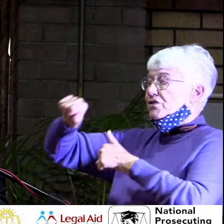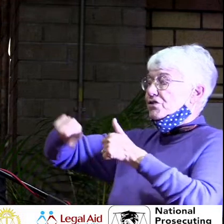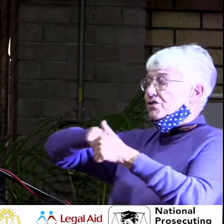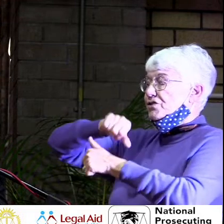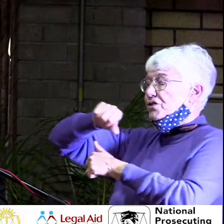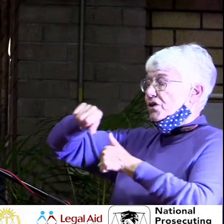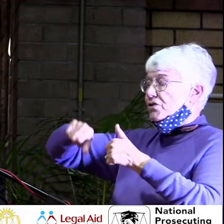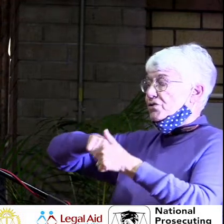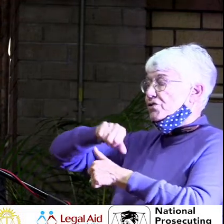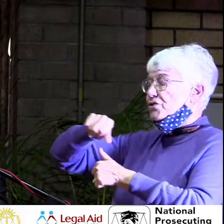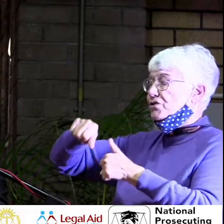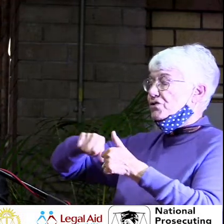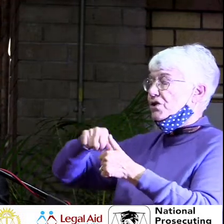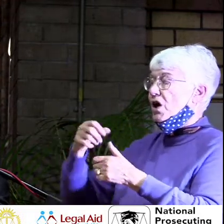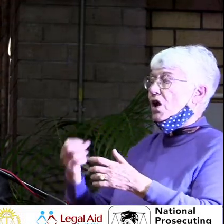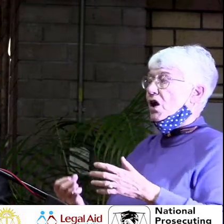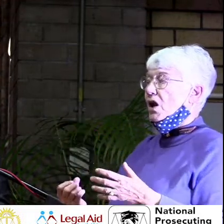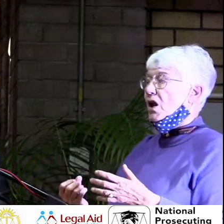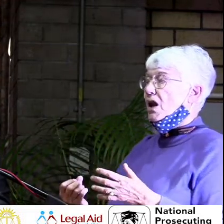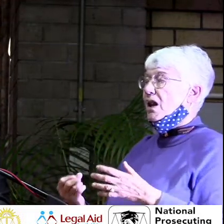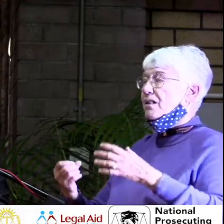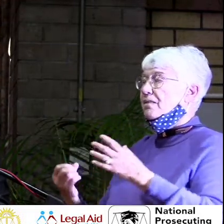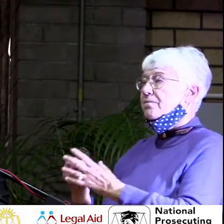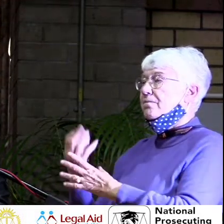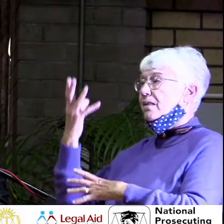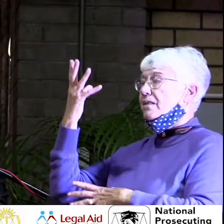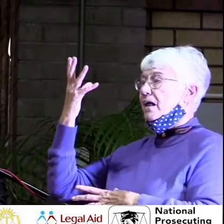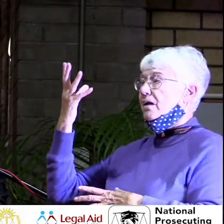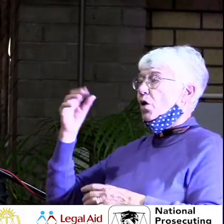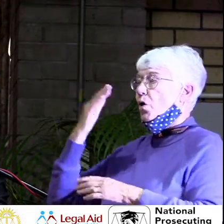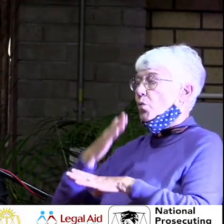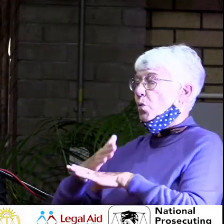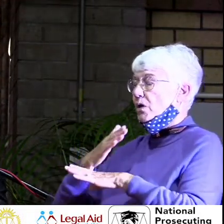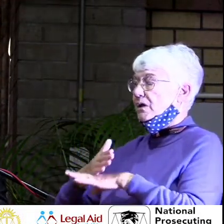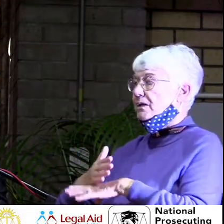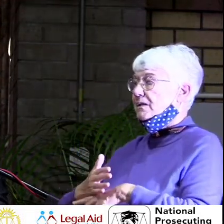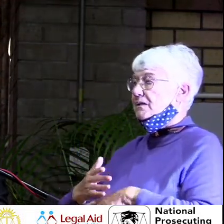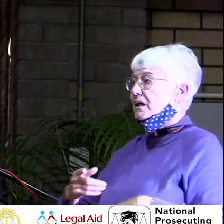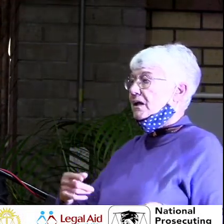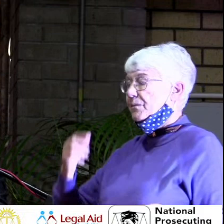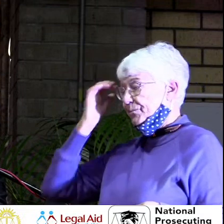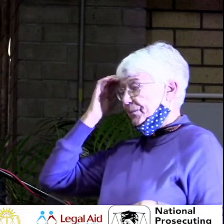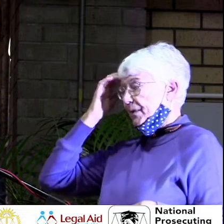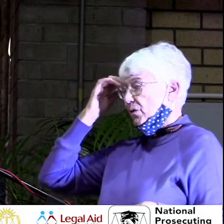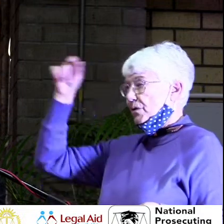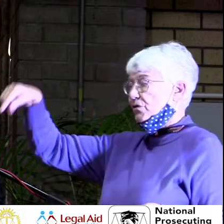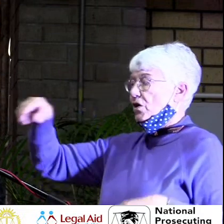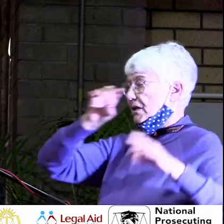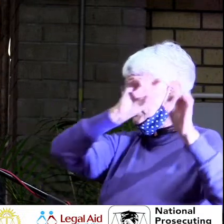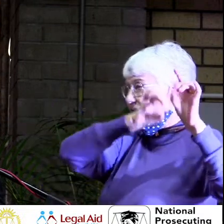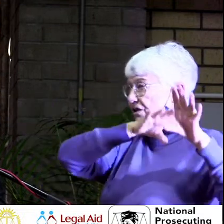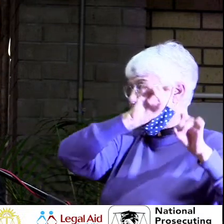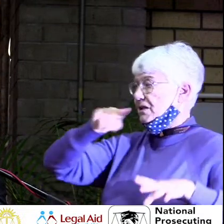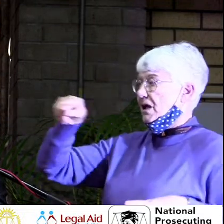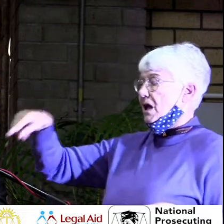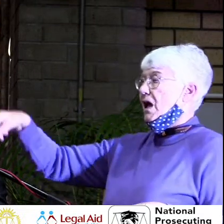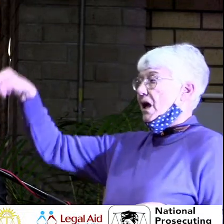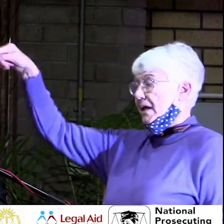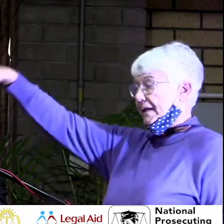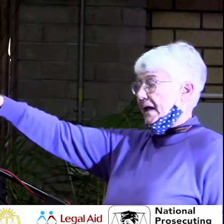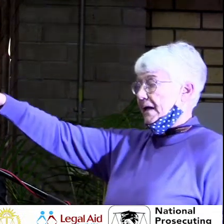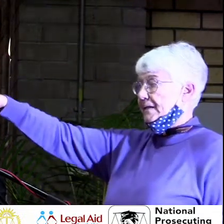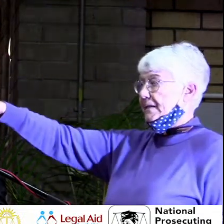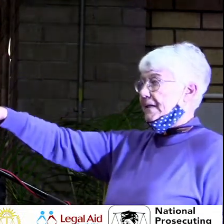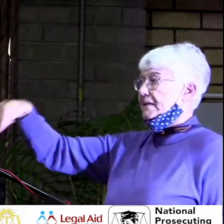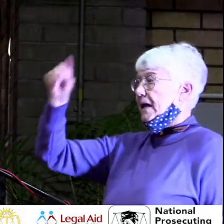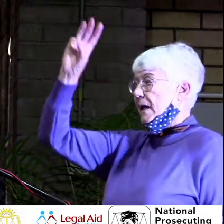Town. We've got it Belleville, Karl Bremer. We've got it Khayelitsha. We've got it Mannenberg. We've